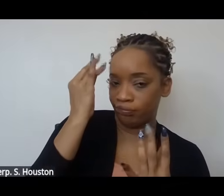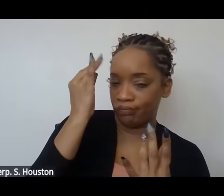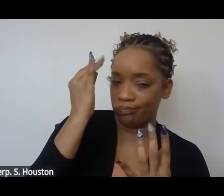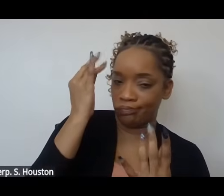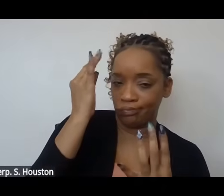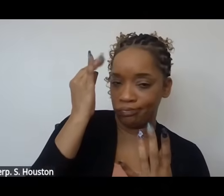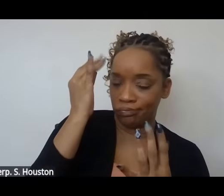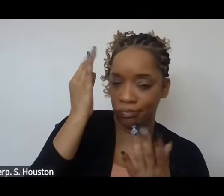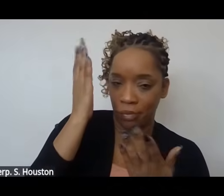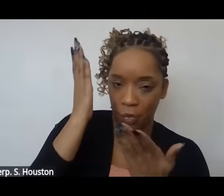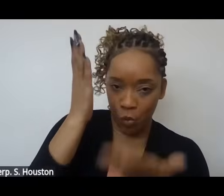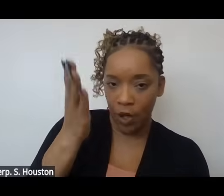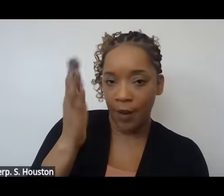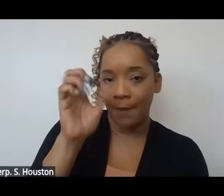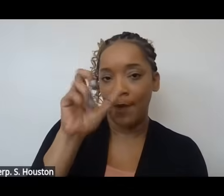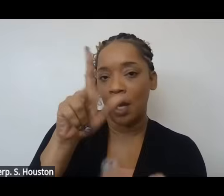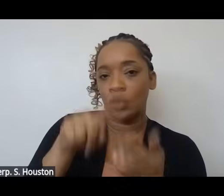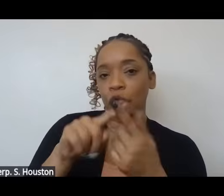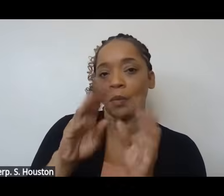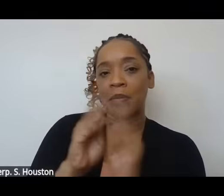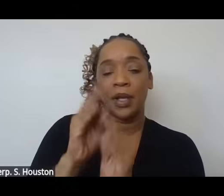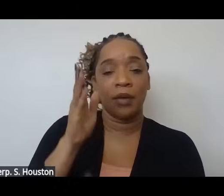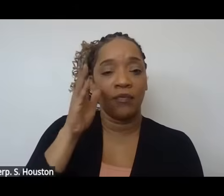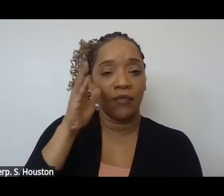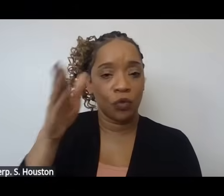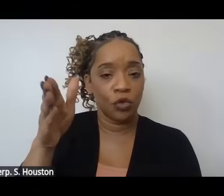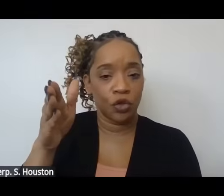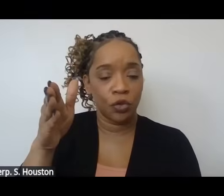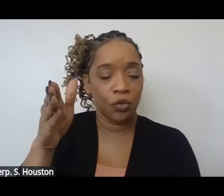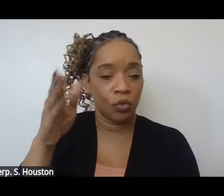to a meeting in the future, hopefully one soon.